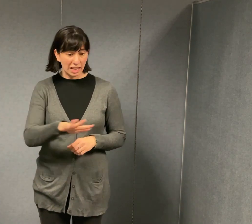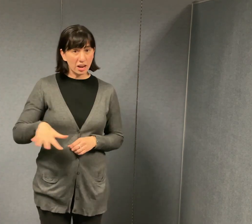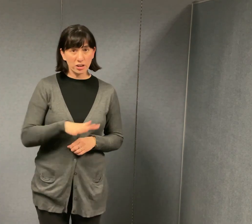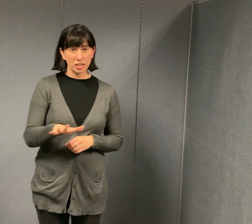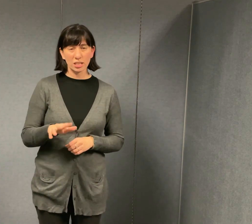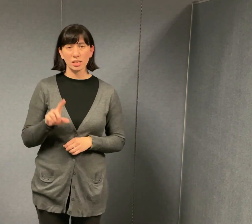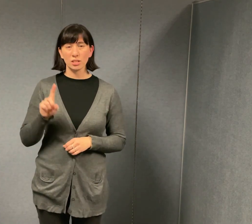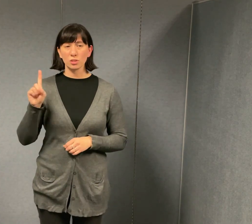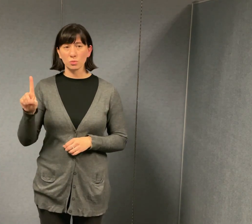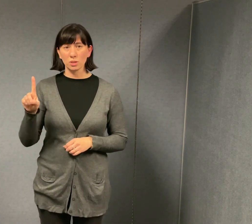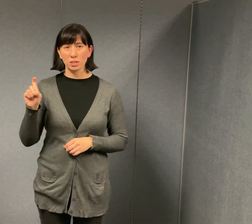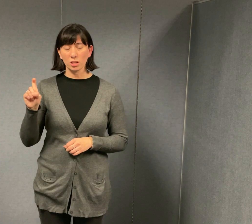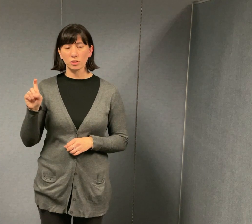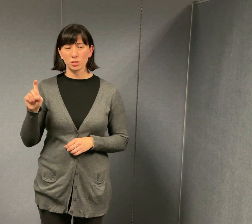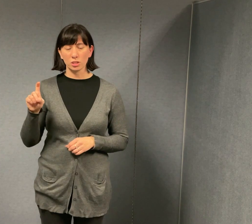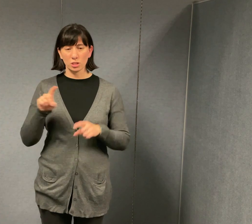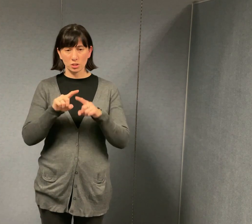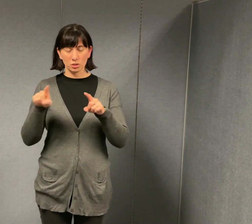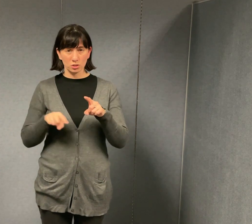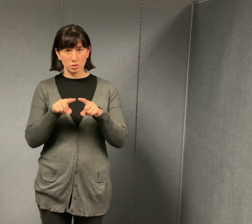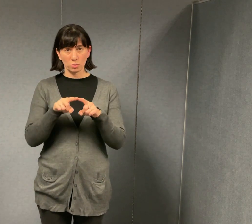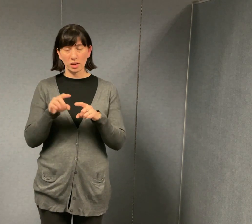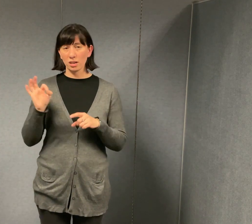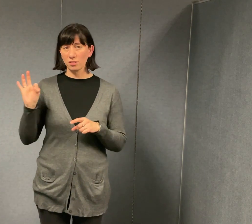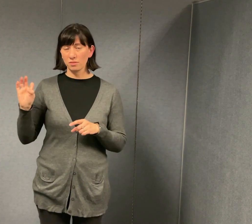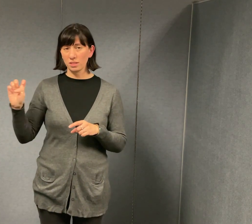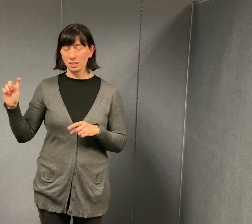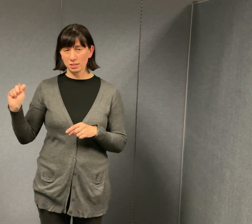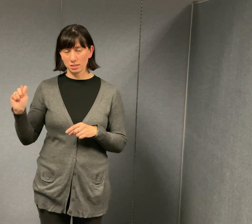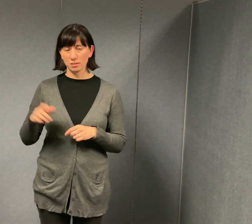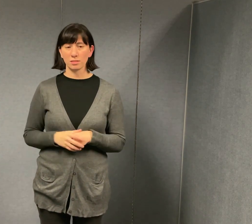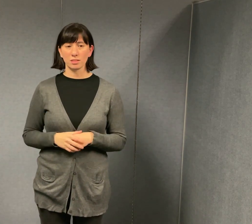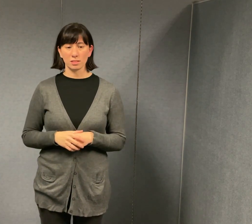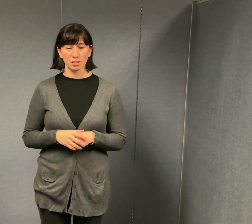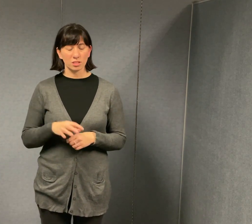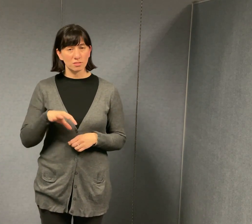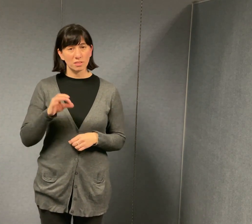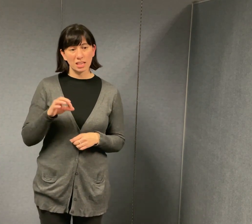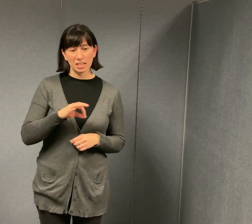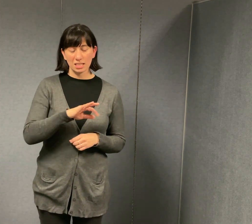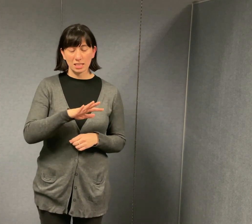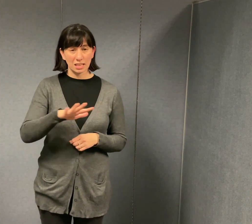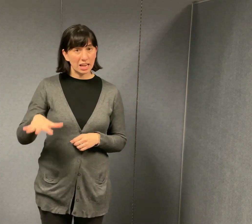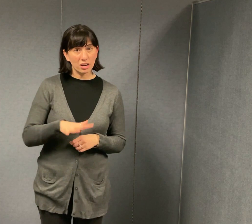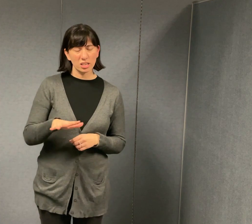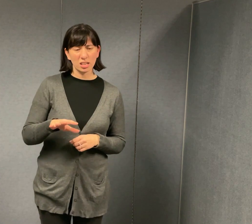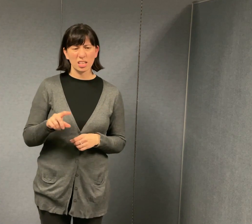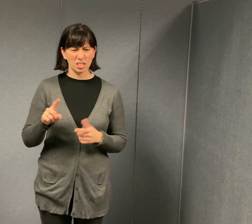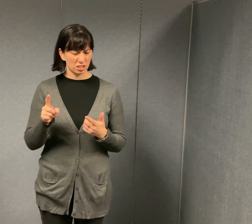Finding the area is the first step to calculate the cost for the cement. The second step is to